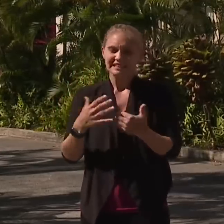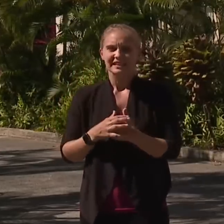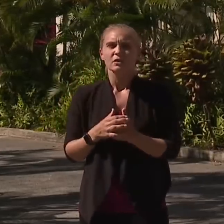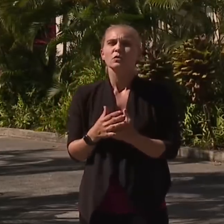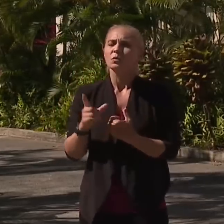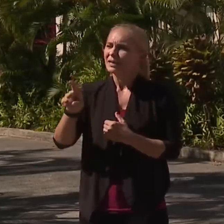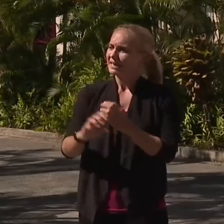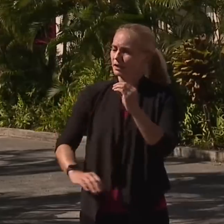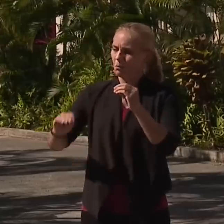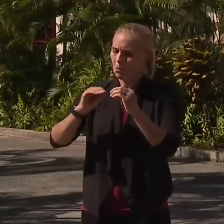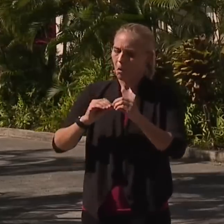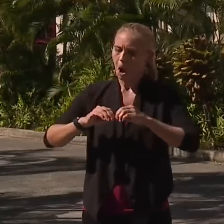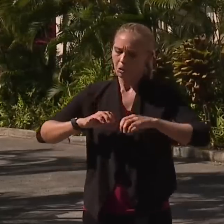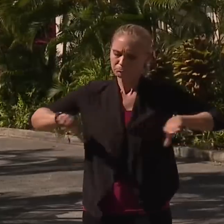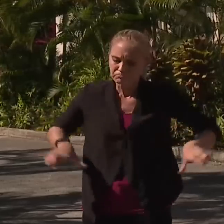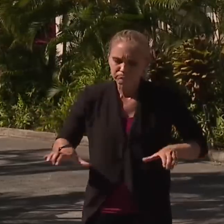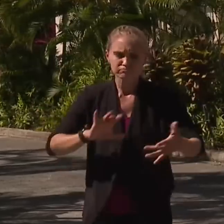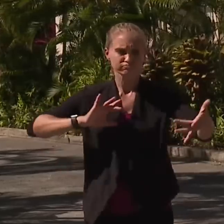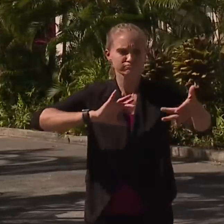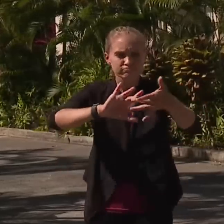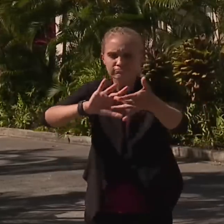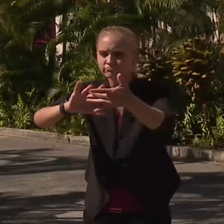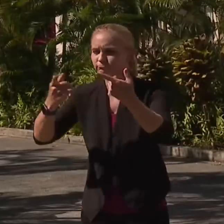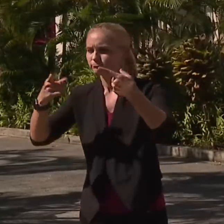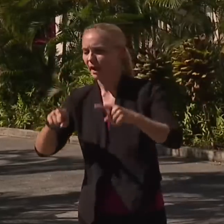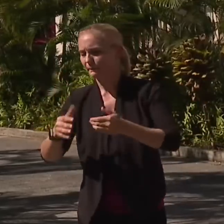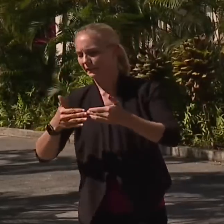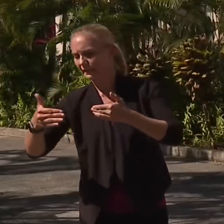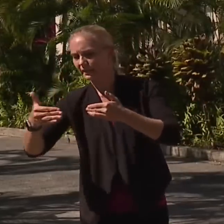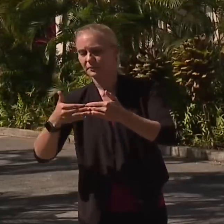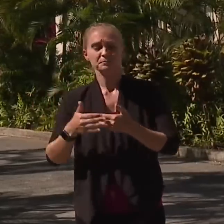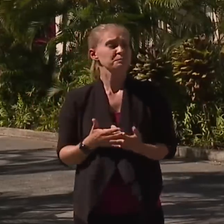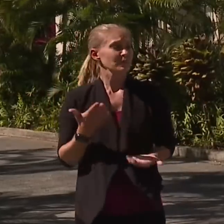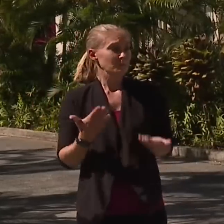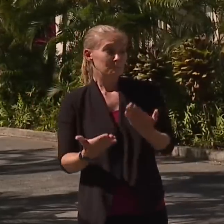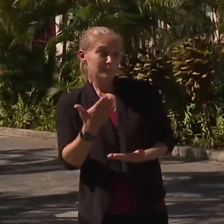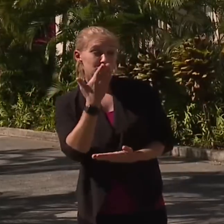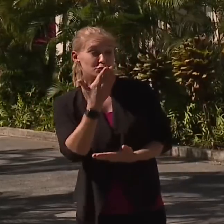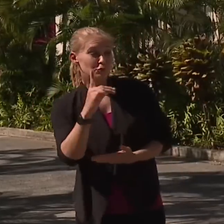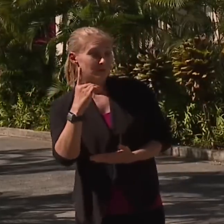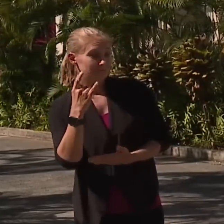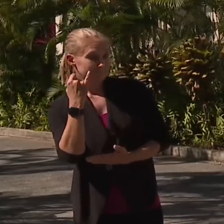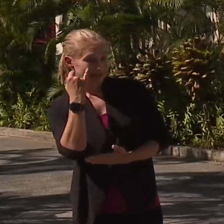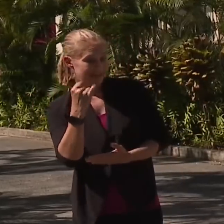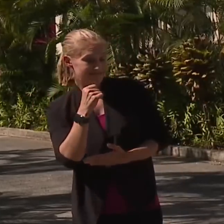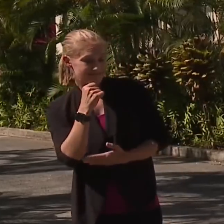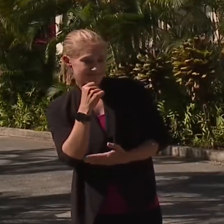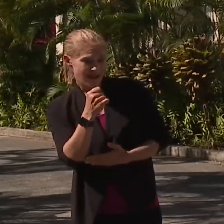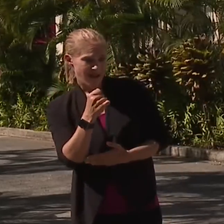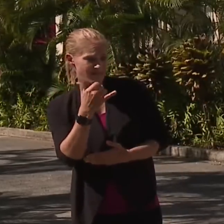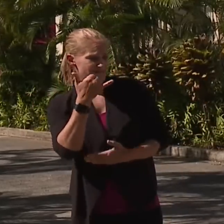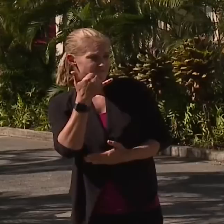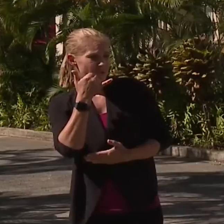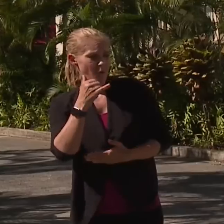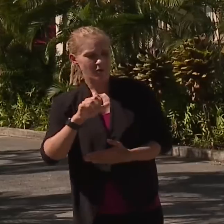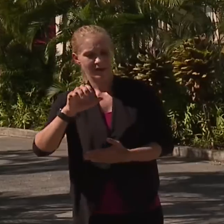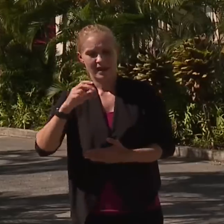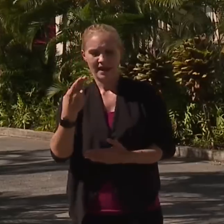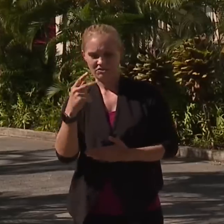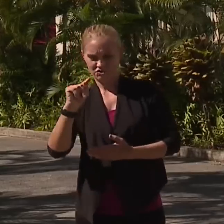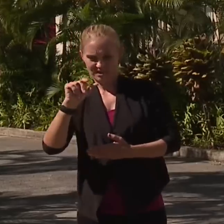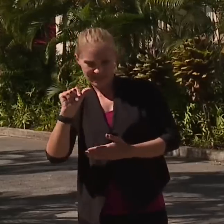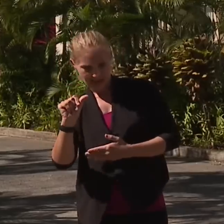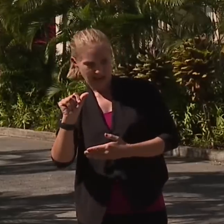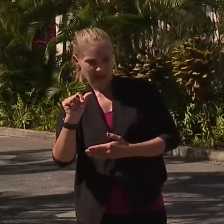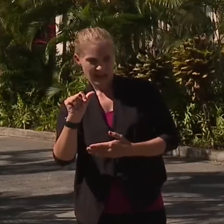robust outreach coming up in the future. Maybe it would be a good idea not to just have the phones at HTA staffed